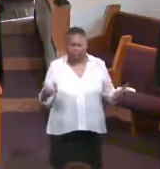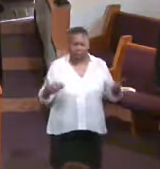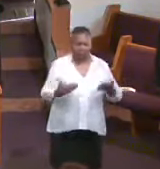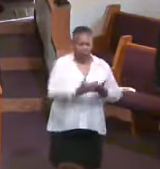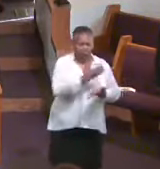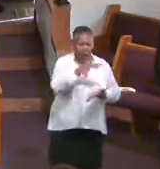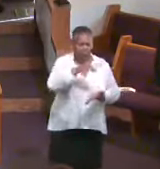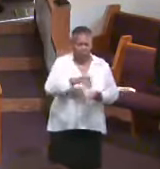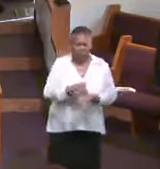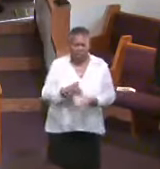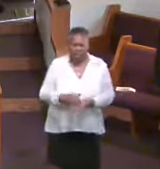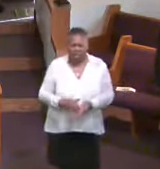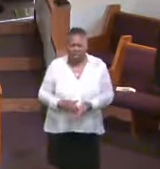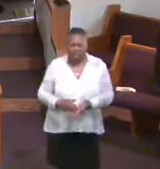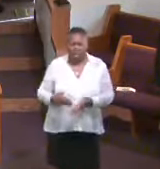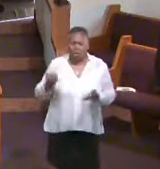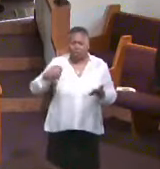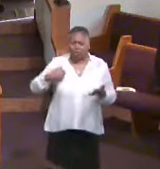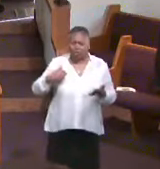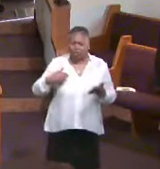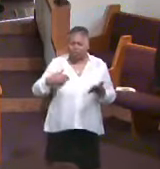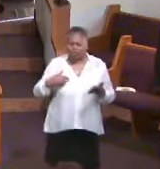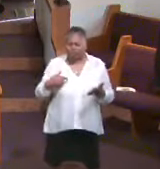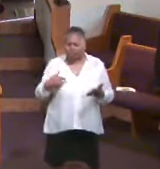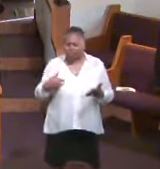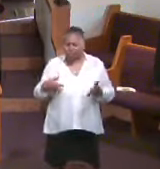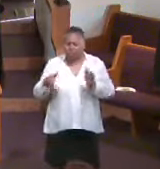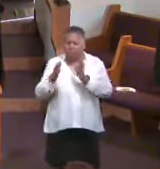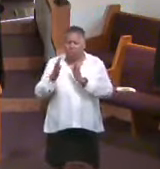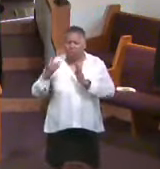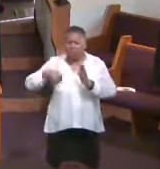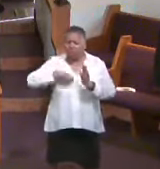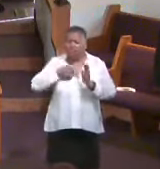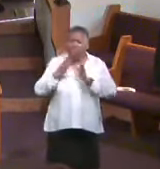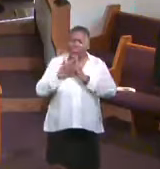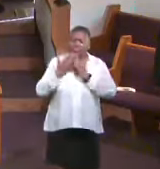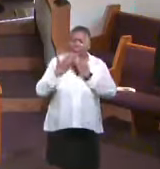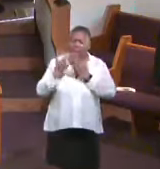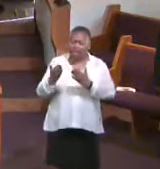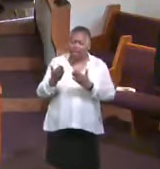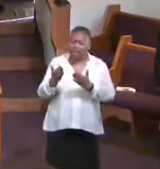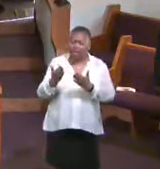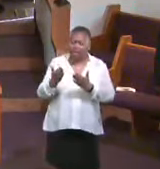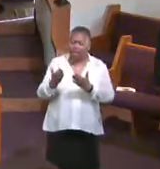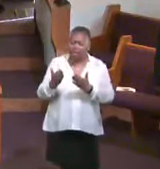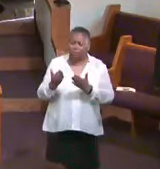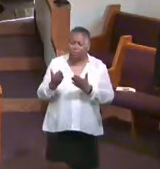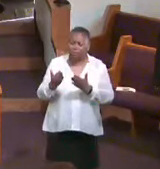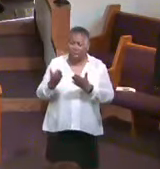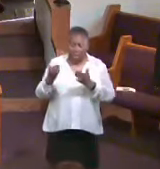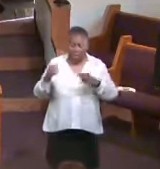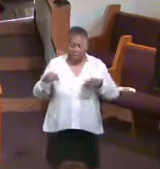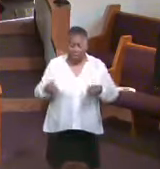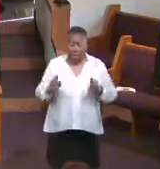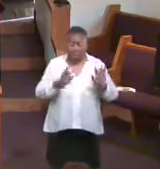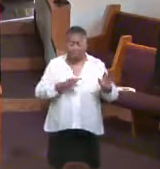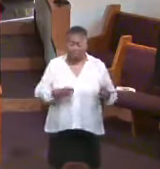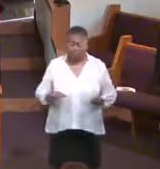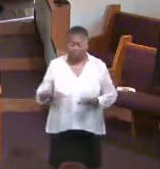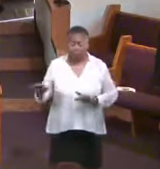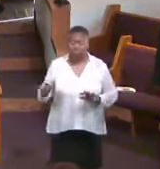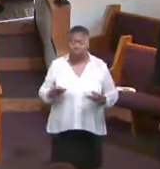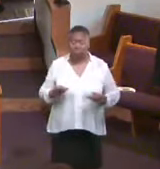ask for restoration. We thank you. And as the organist plays, he plays,